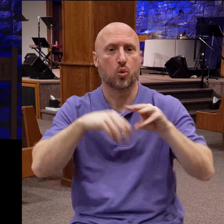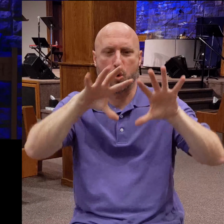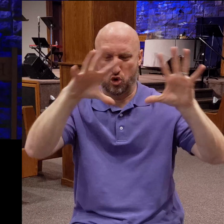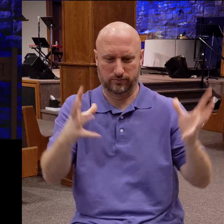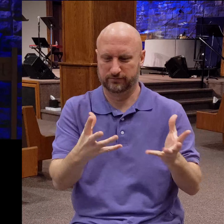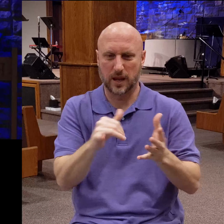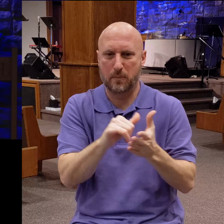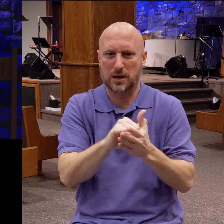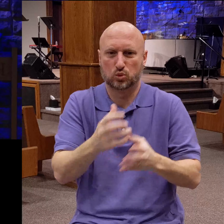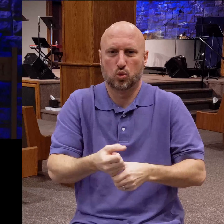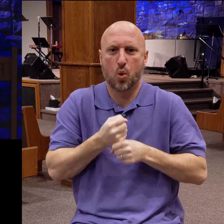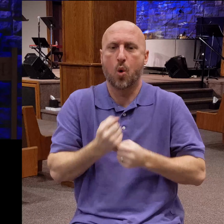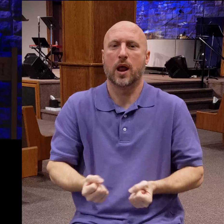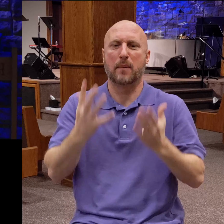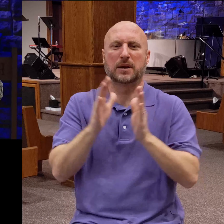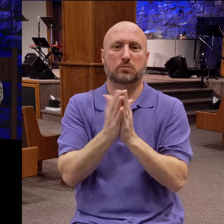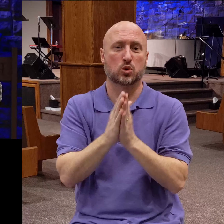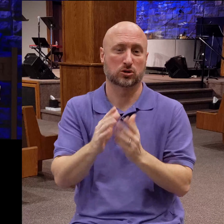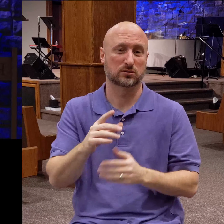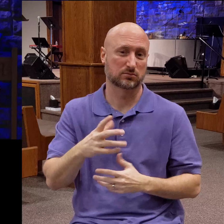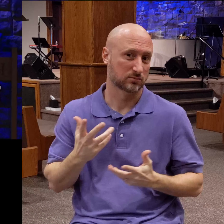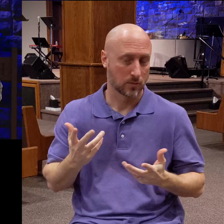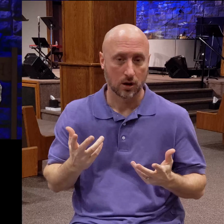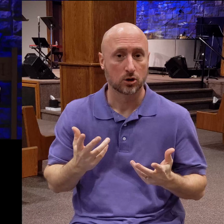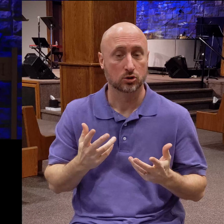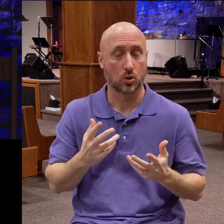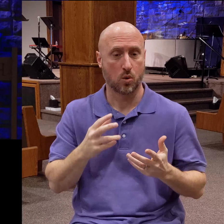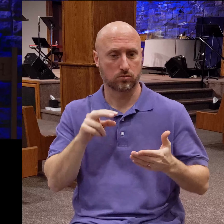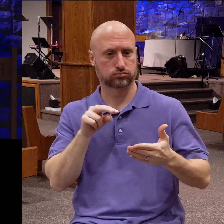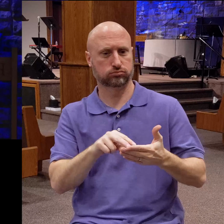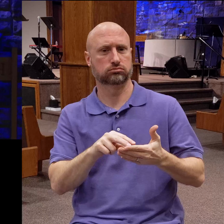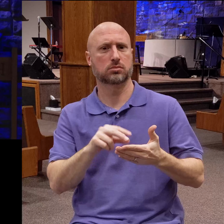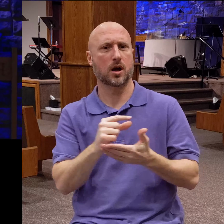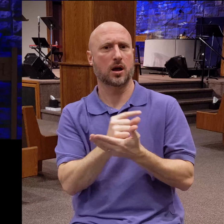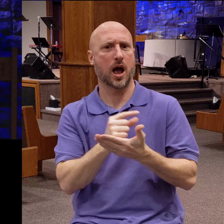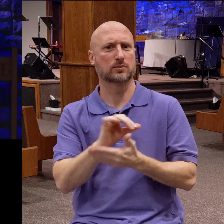the volumes. And then you look at his gospel